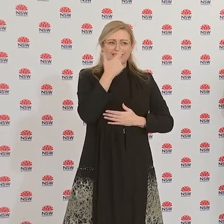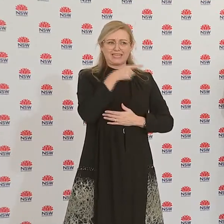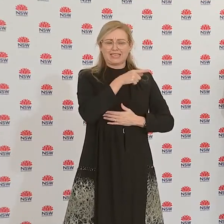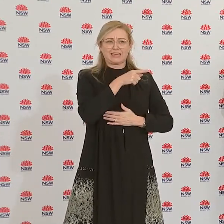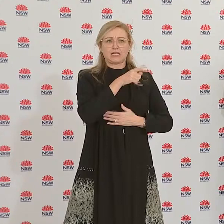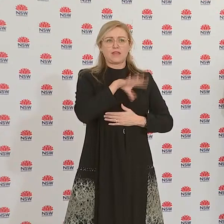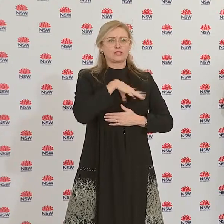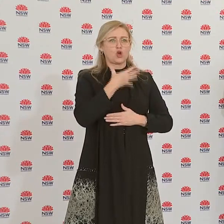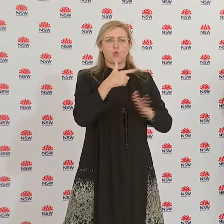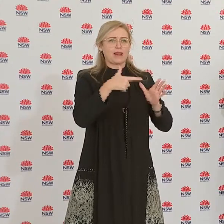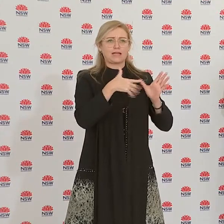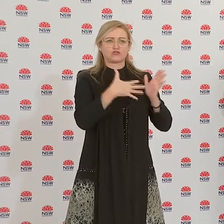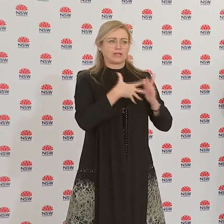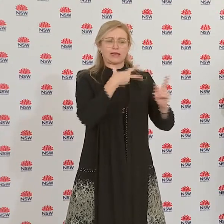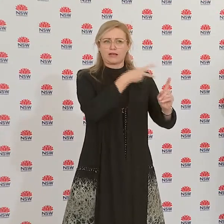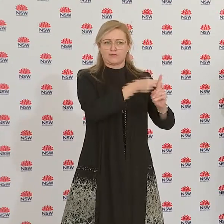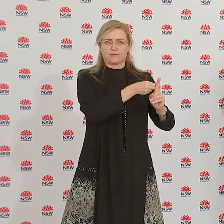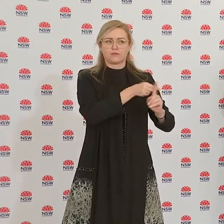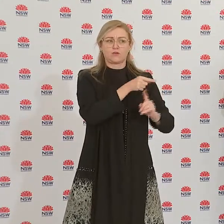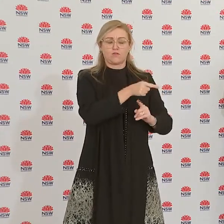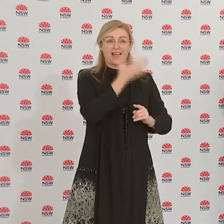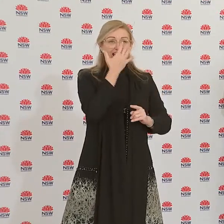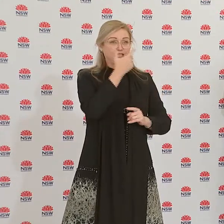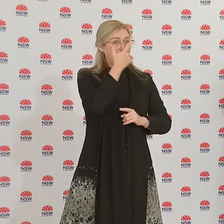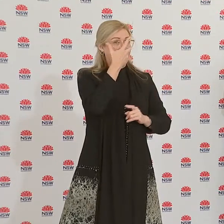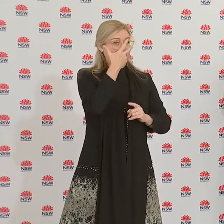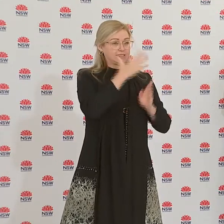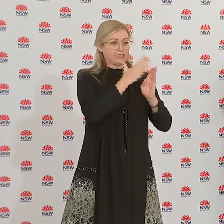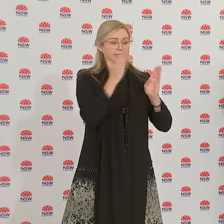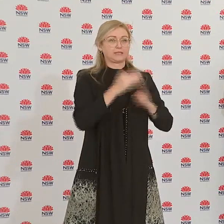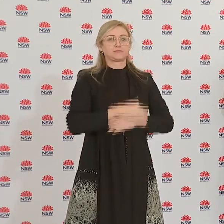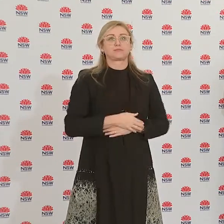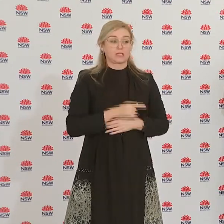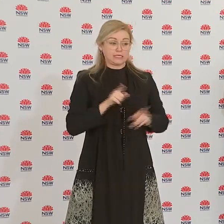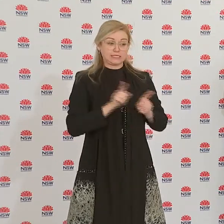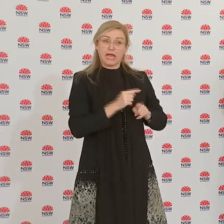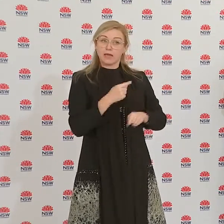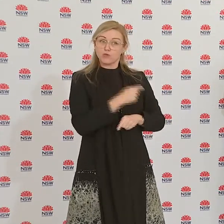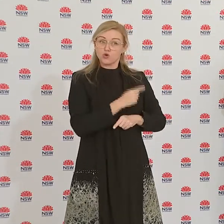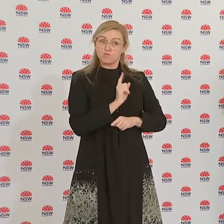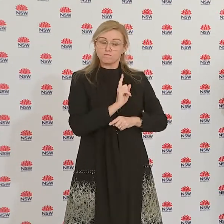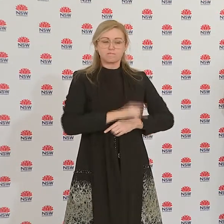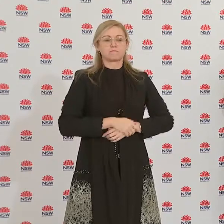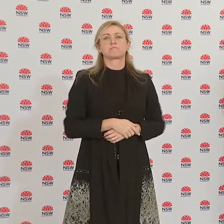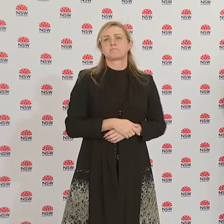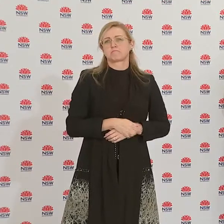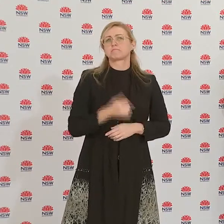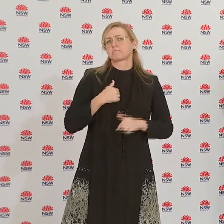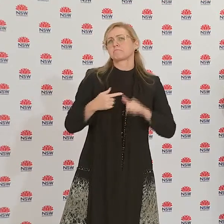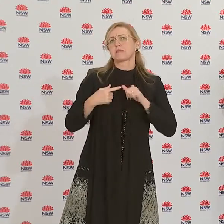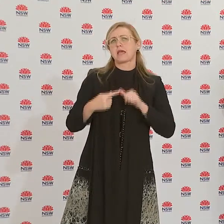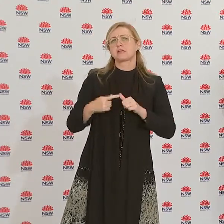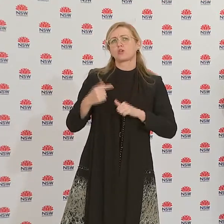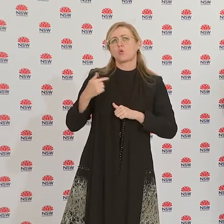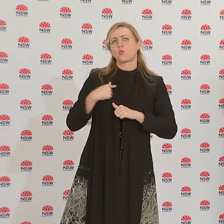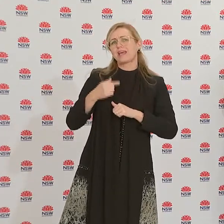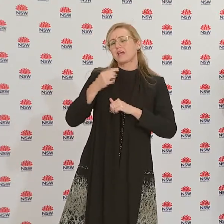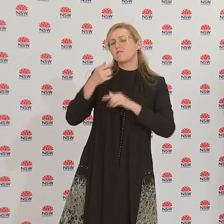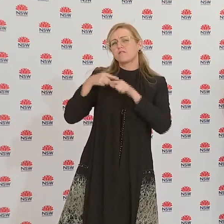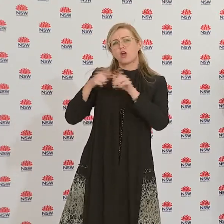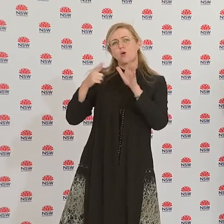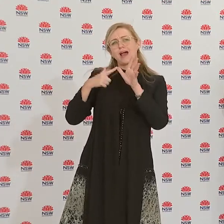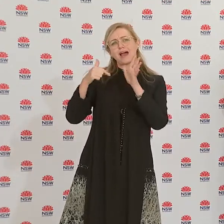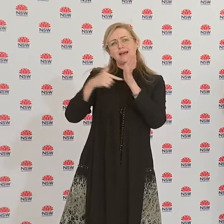view too? My view is that we follow the ATAGI advice, and ATAGI's looked at risk-benefit. So clearly